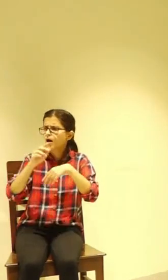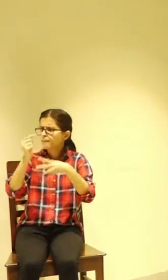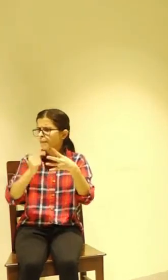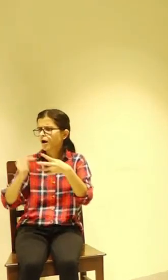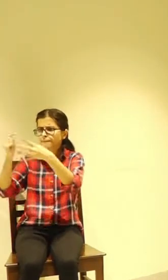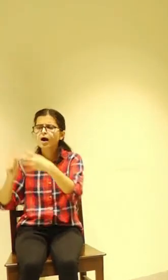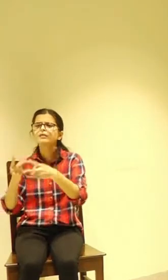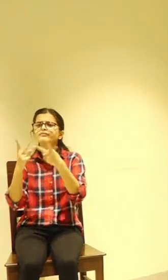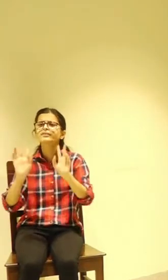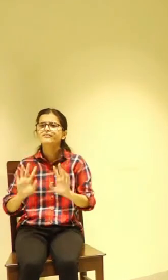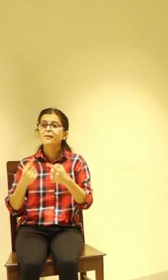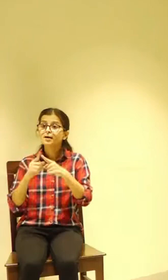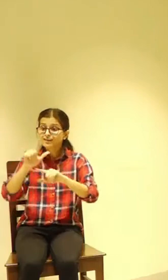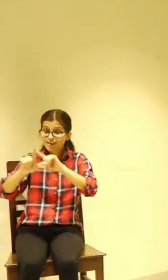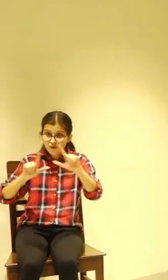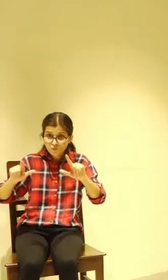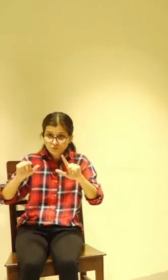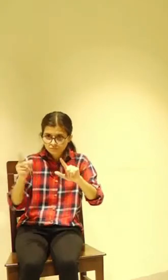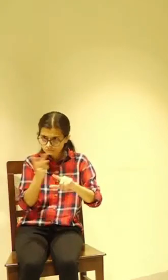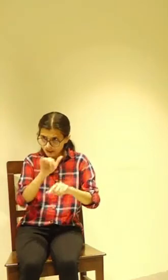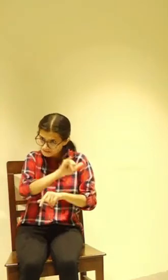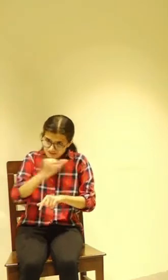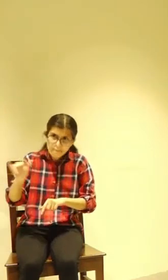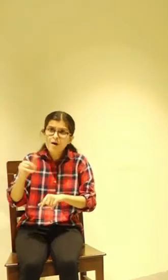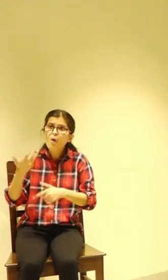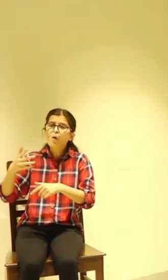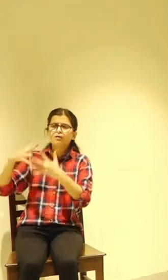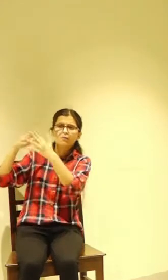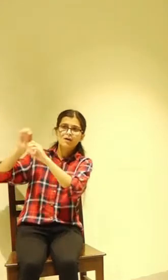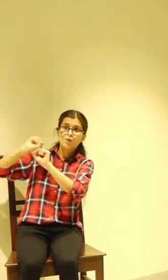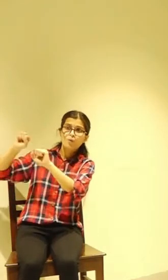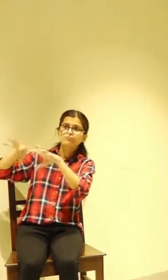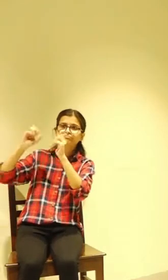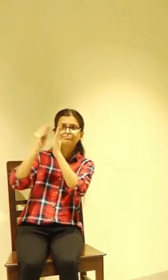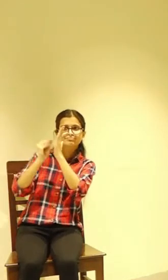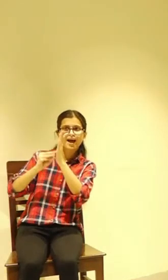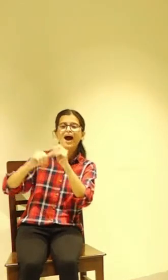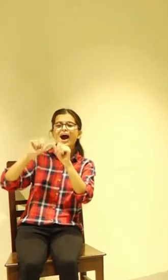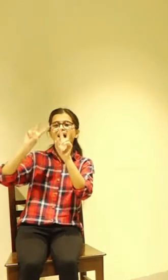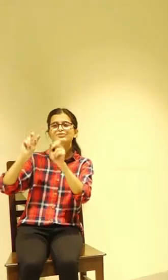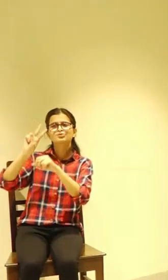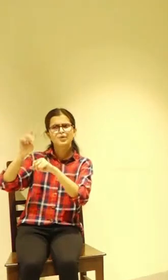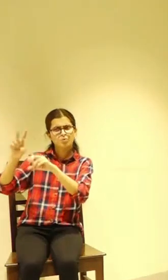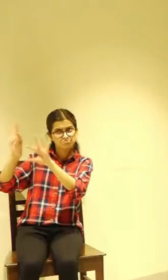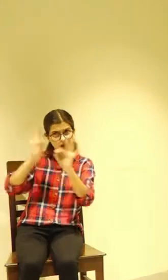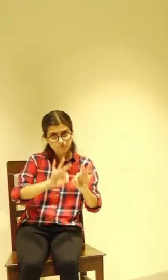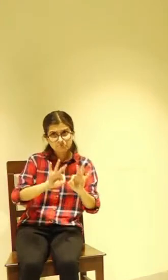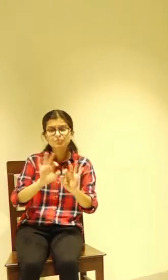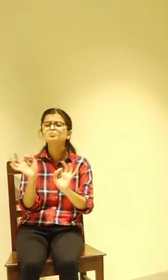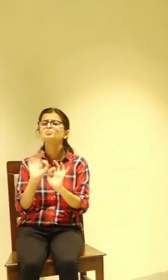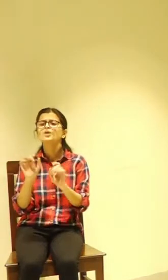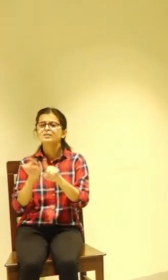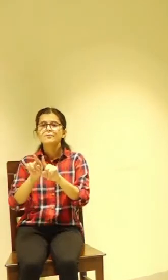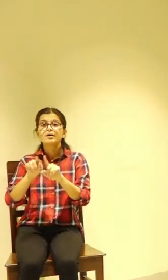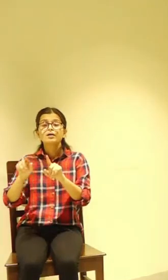that happened. They didn't borrow the same thing from America in Article 21, And so courts felt that that means nothing about